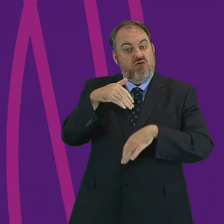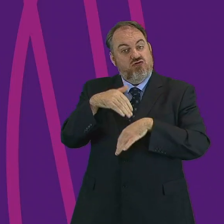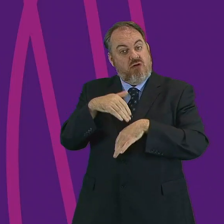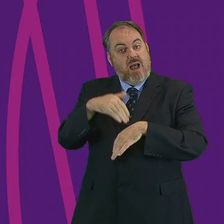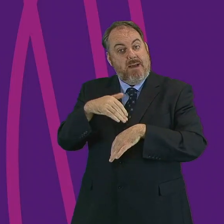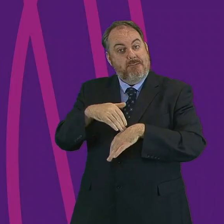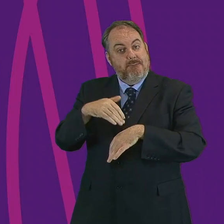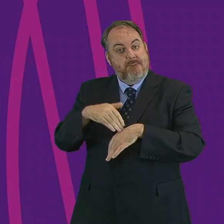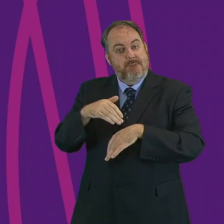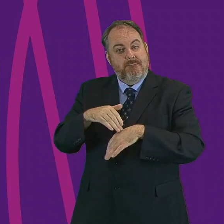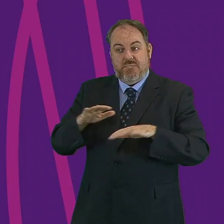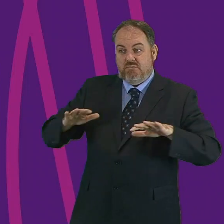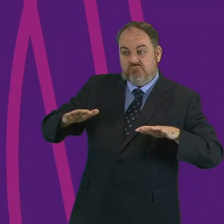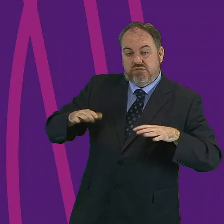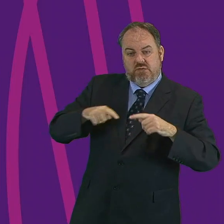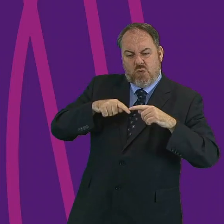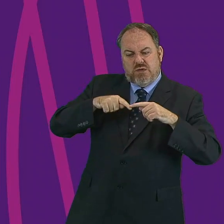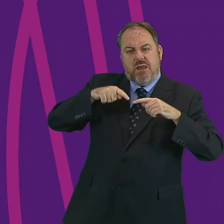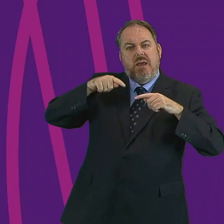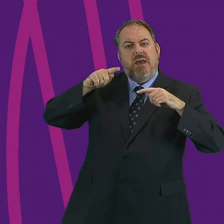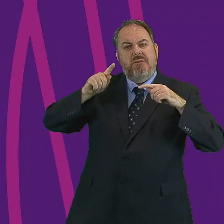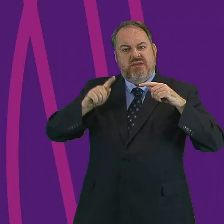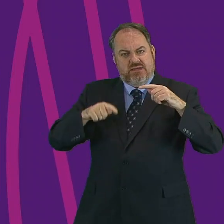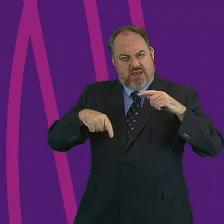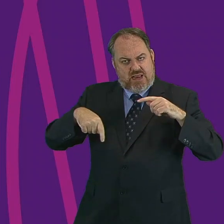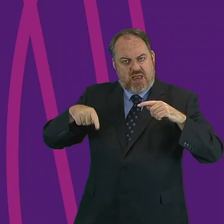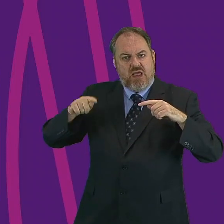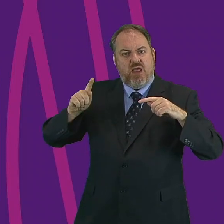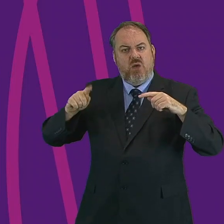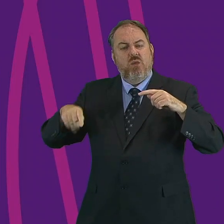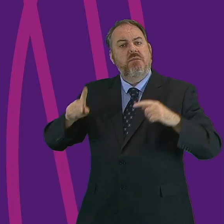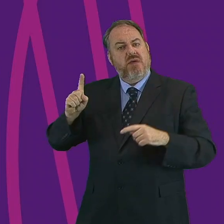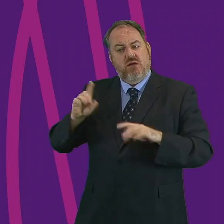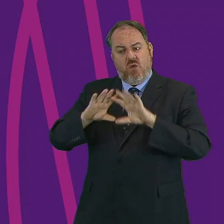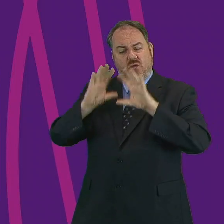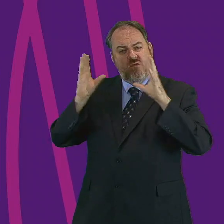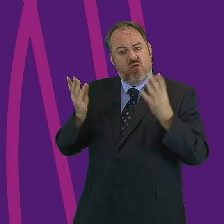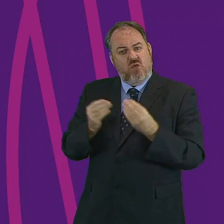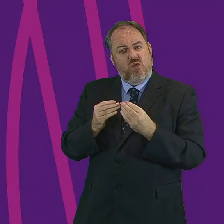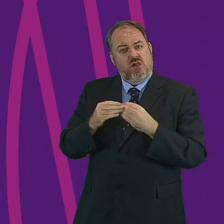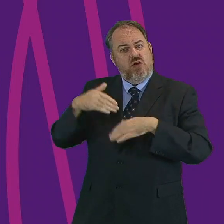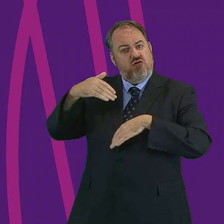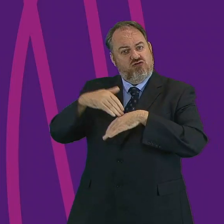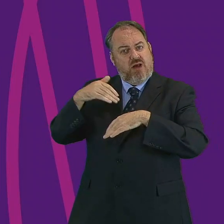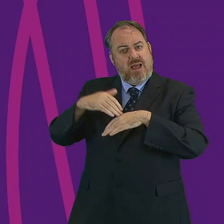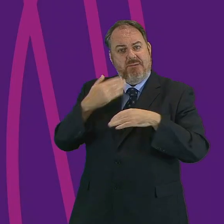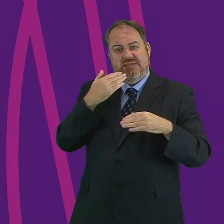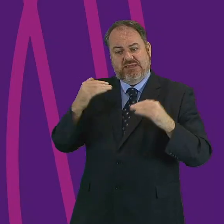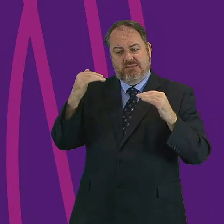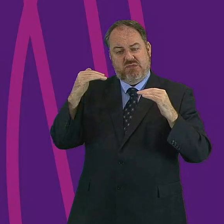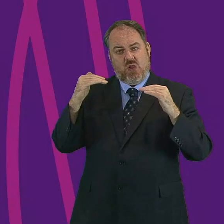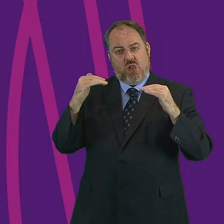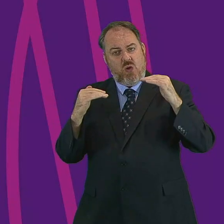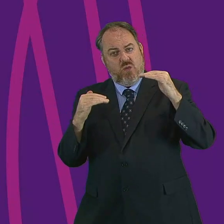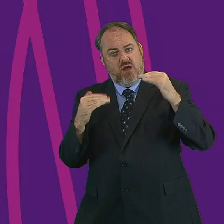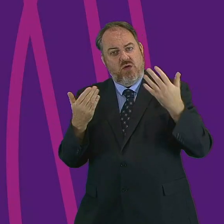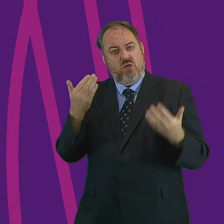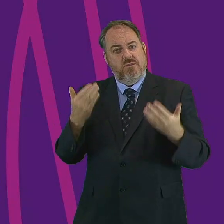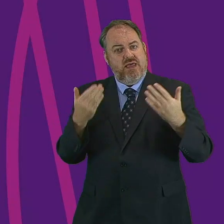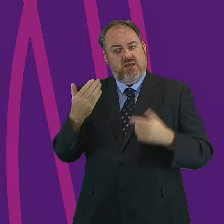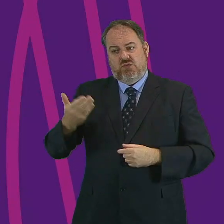they will fluctuate obviously from time to time, but generally levels of crime lower now than they were